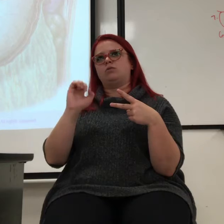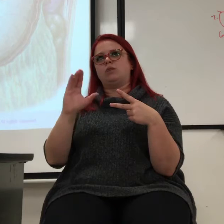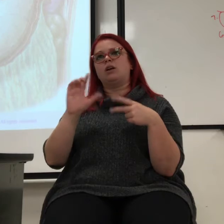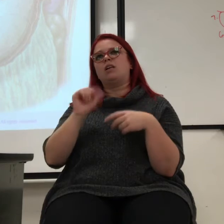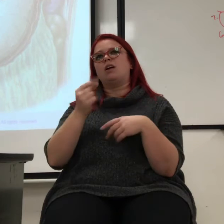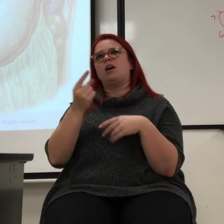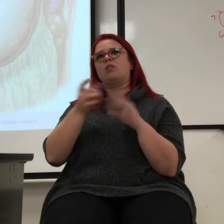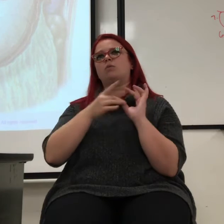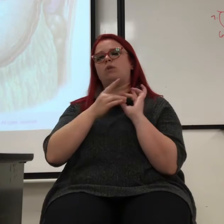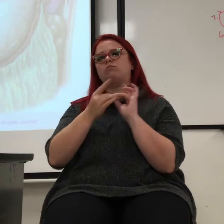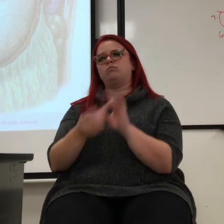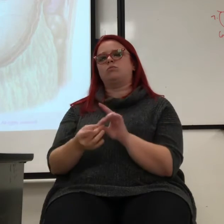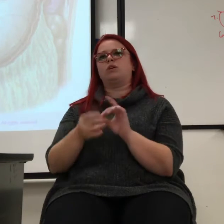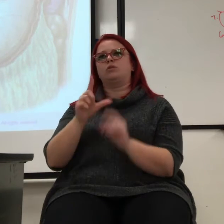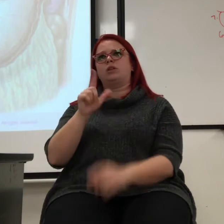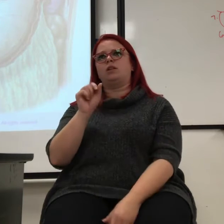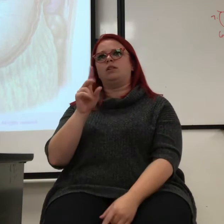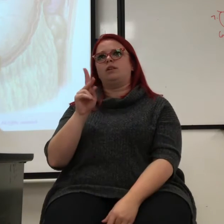or proper hepatic artery.